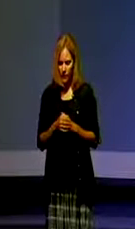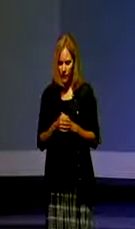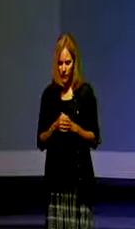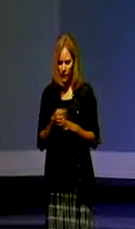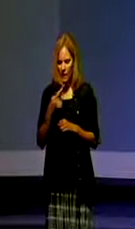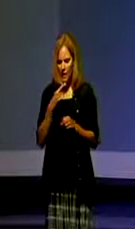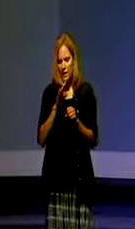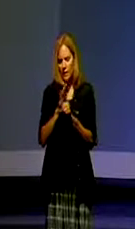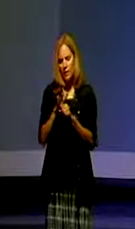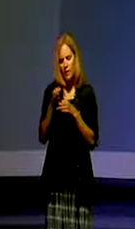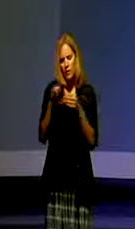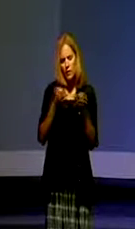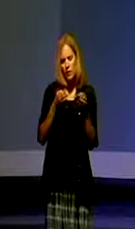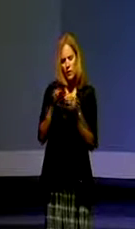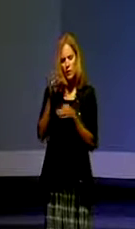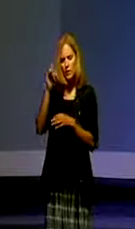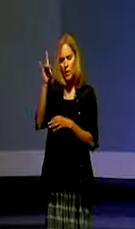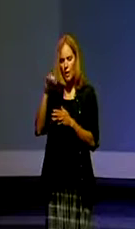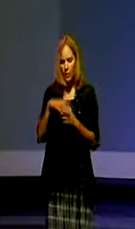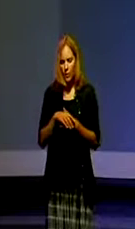say enough to describe you.